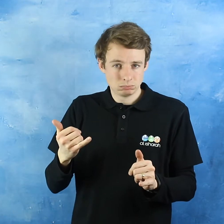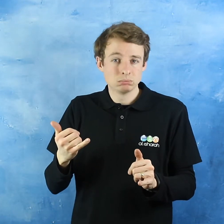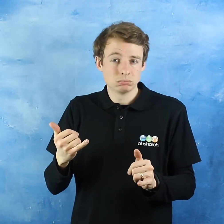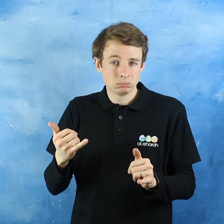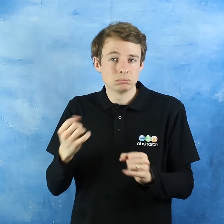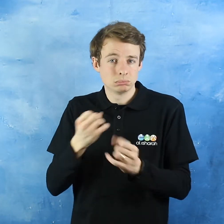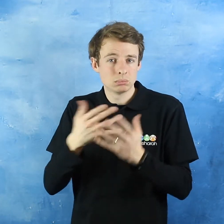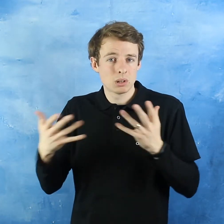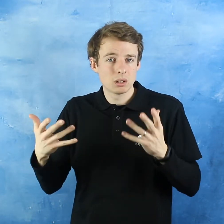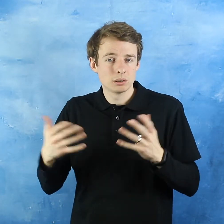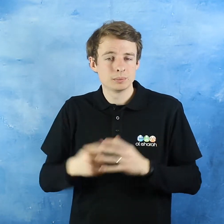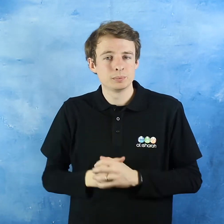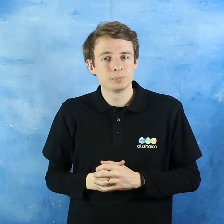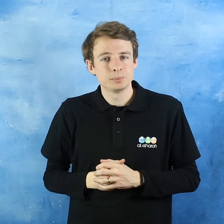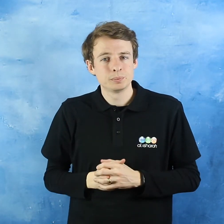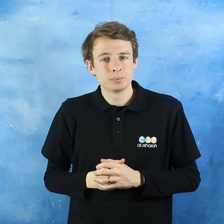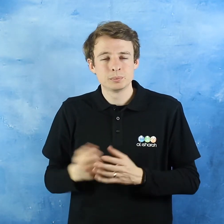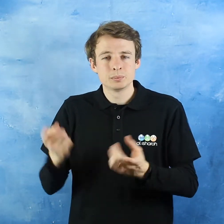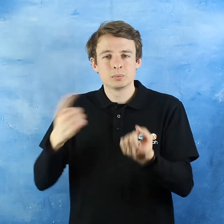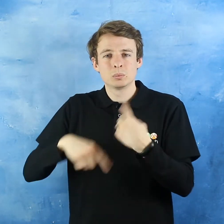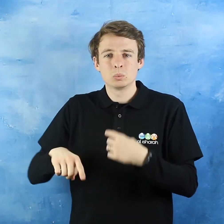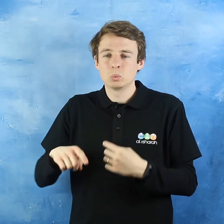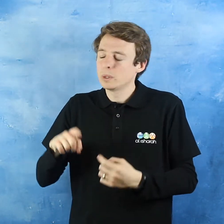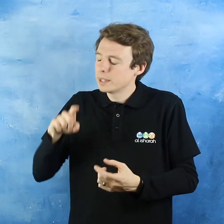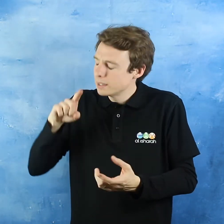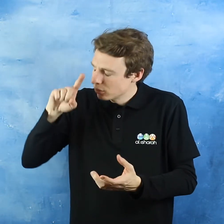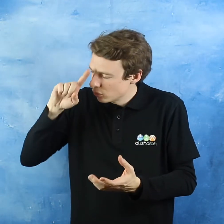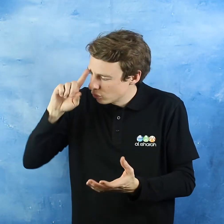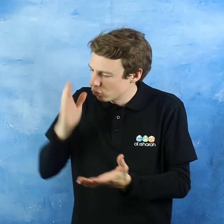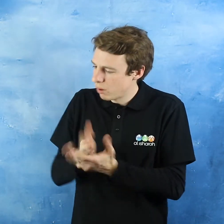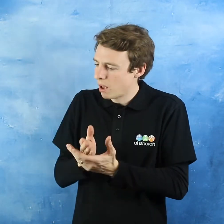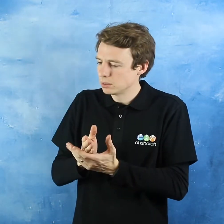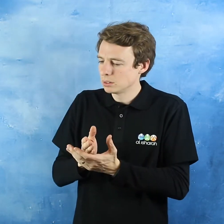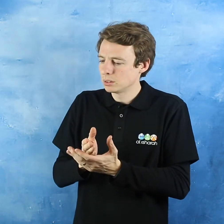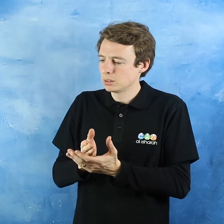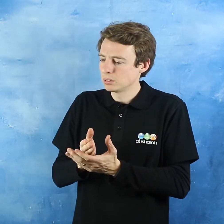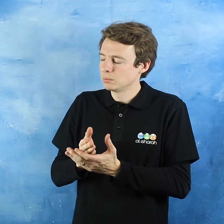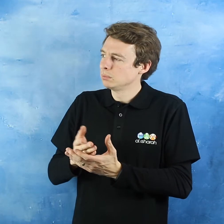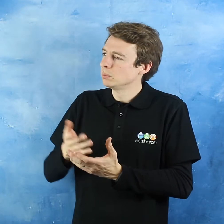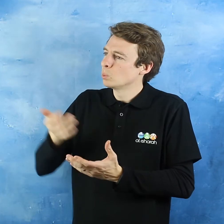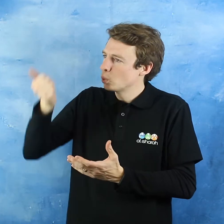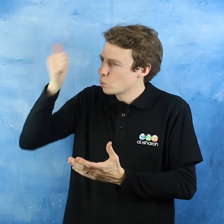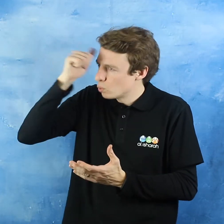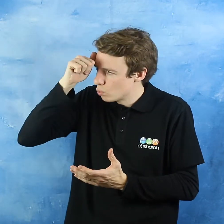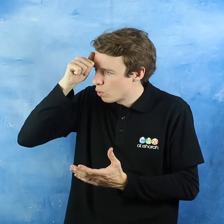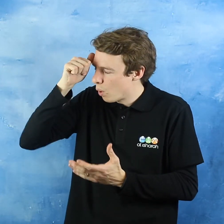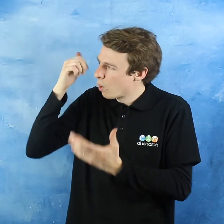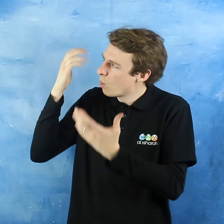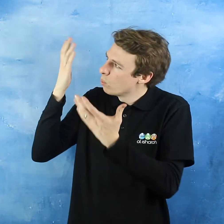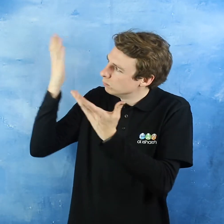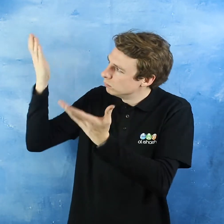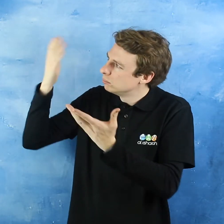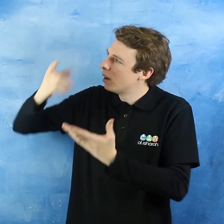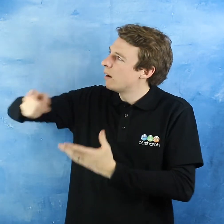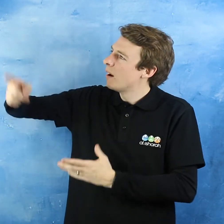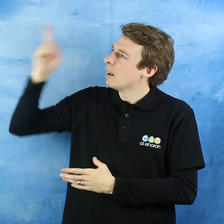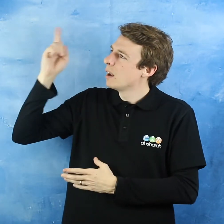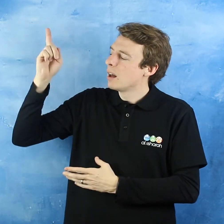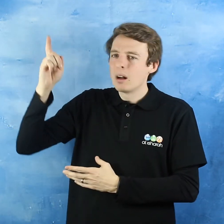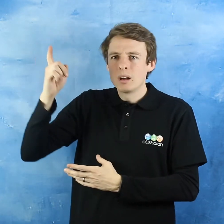that He can help, He can rescue this ummah. We need to come to Him, and it could be